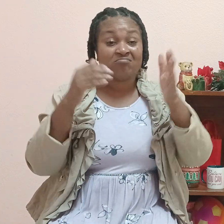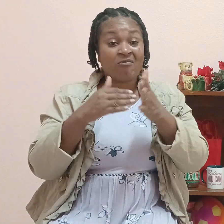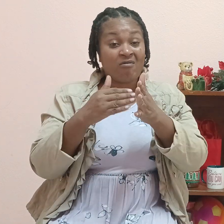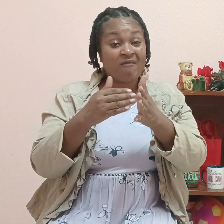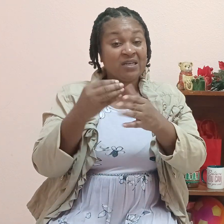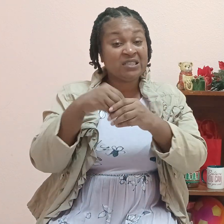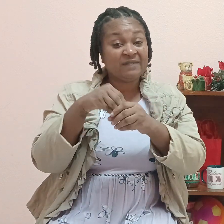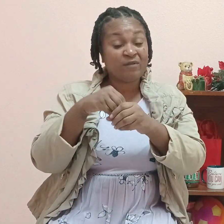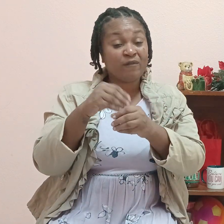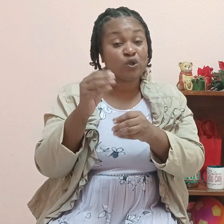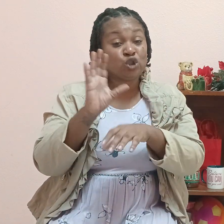Christmas Day.